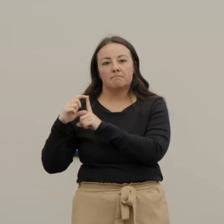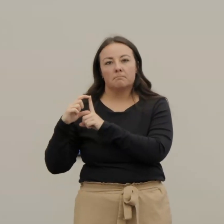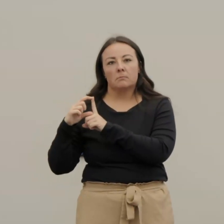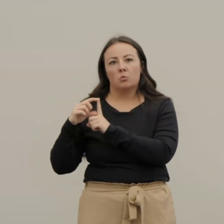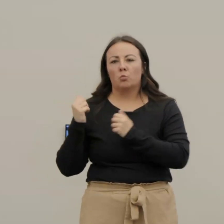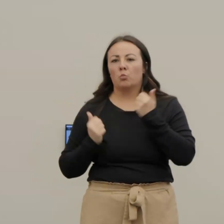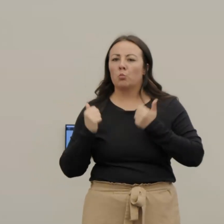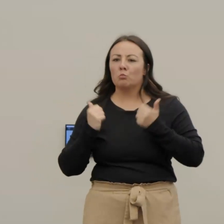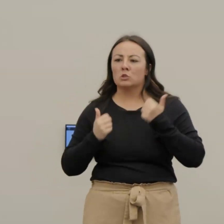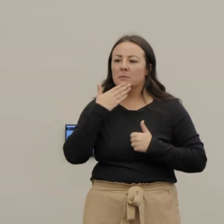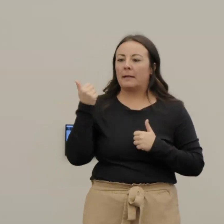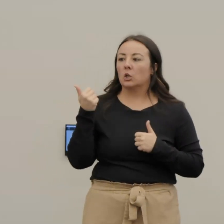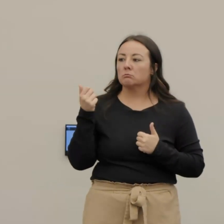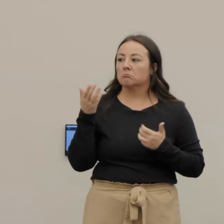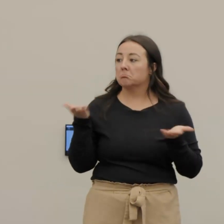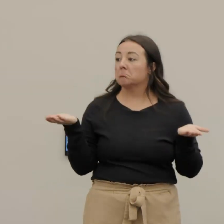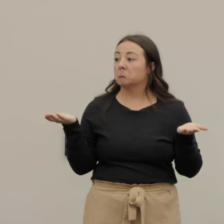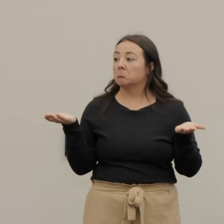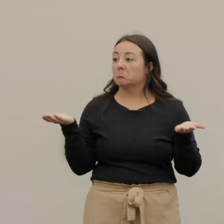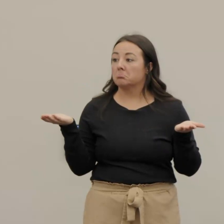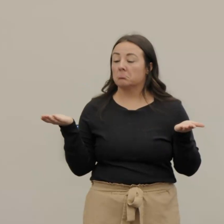Which one does it better?